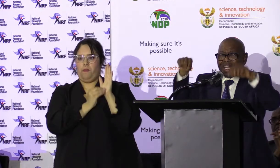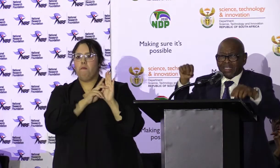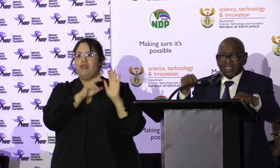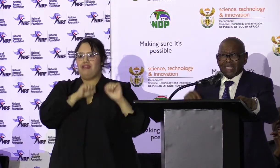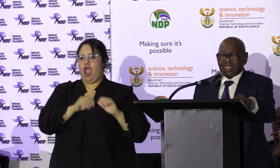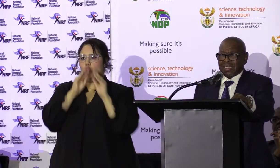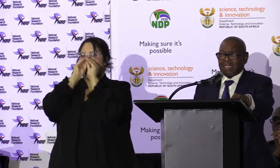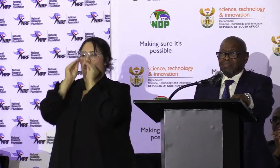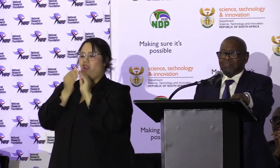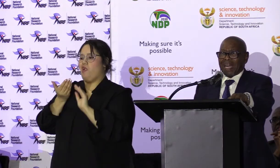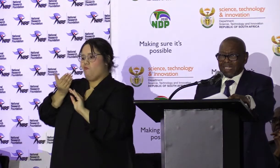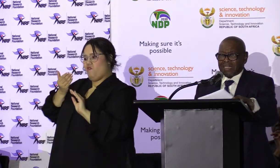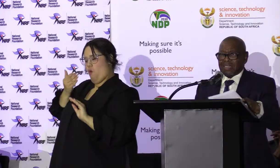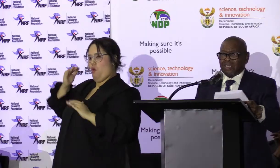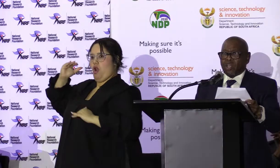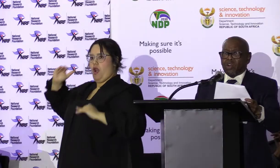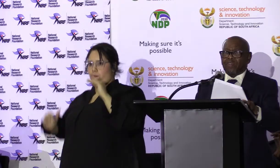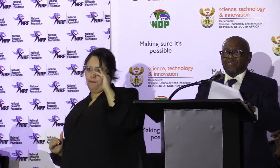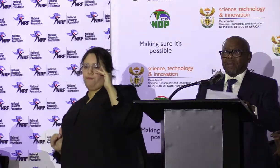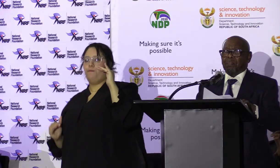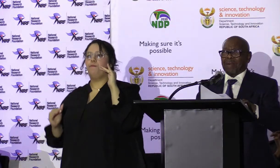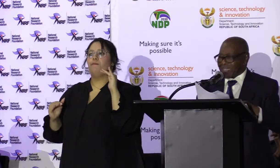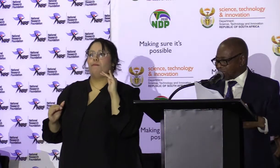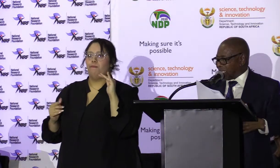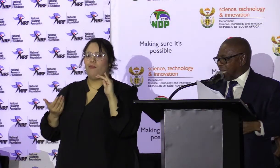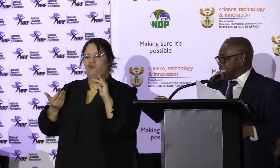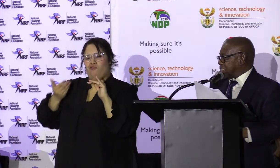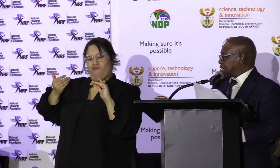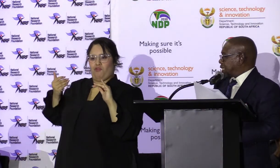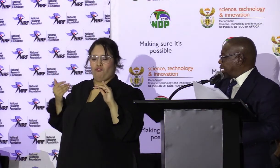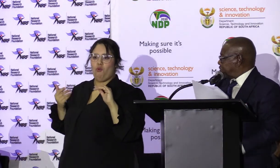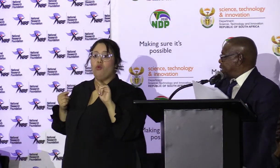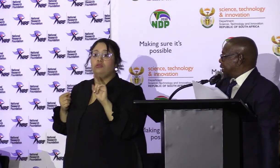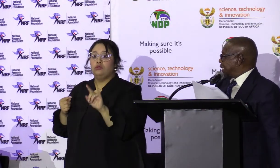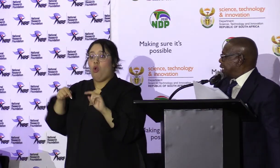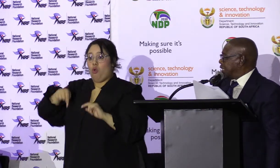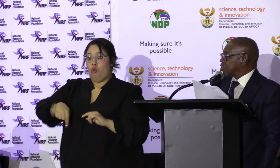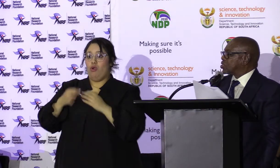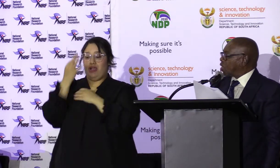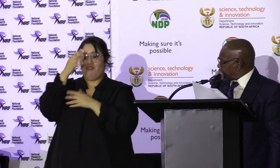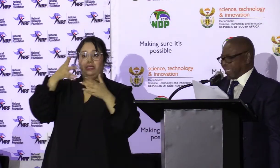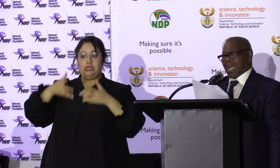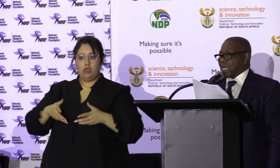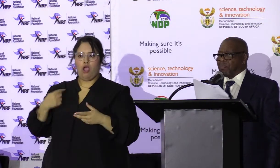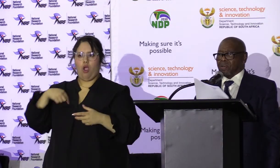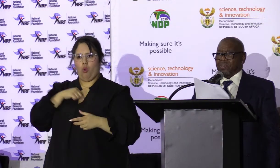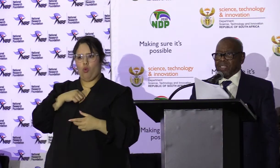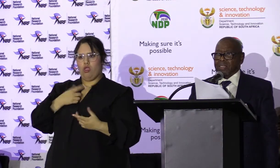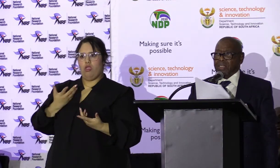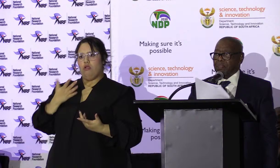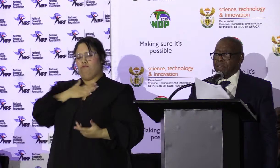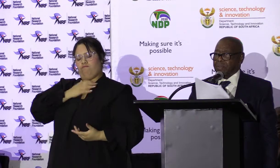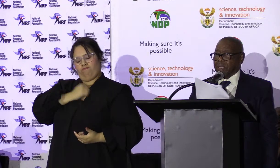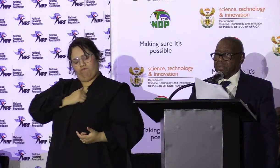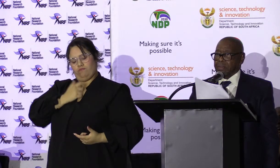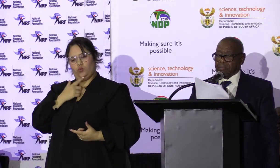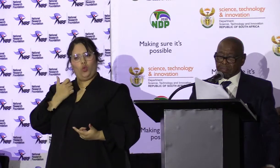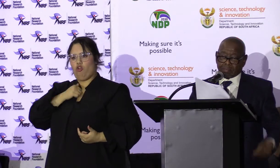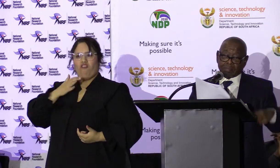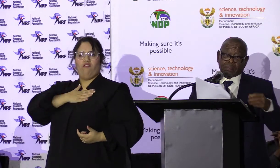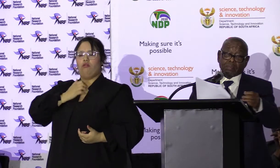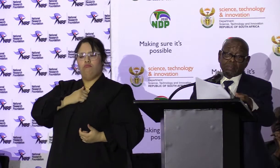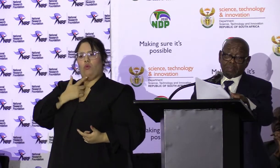to correct the imbalances of the past. And this government is totally unapologetic about